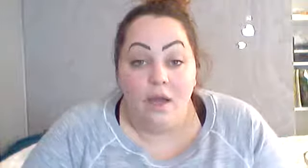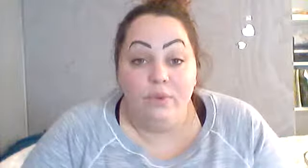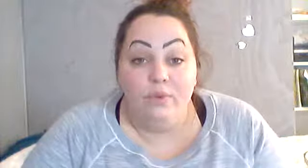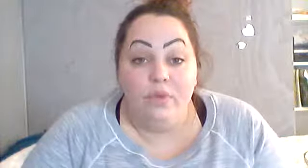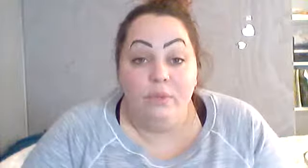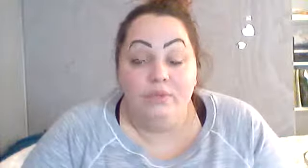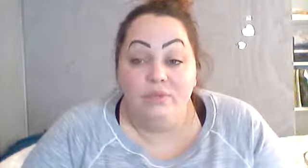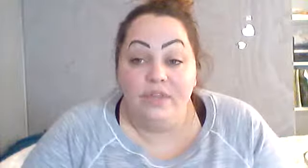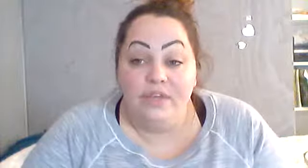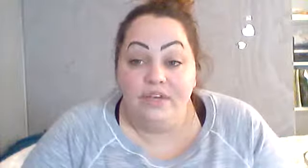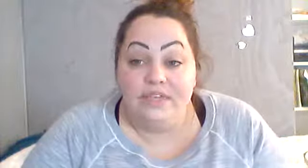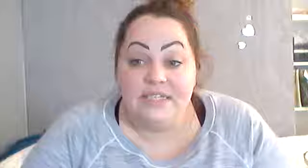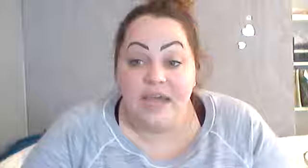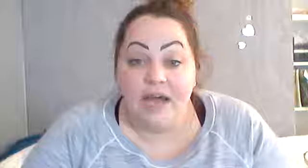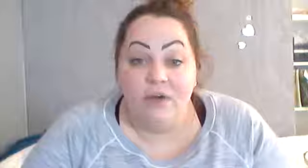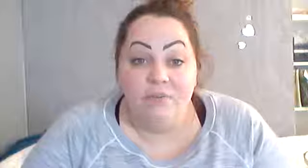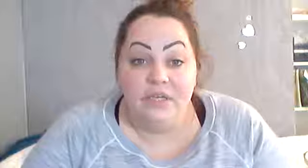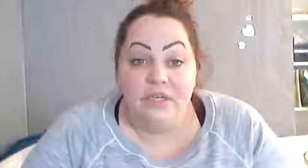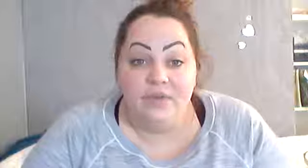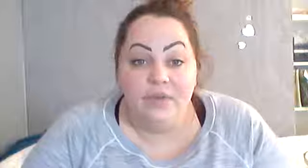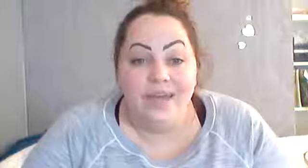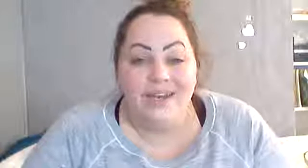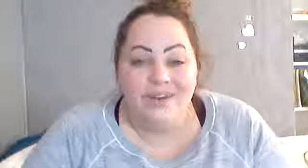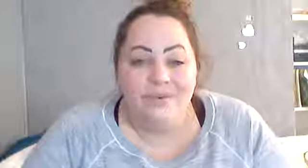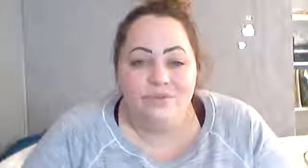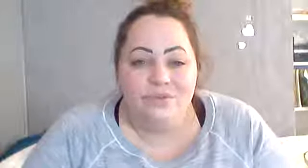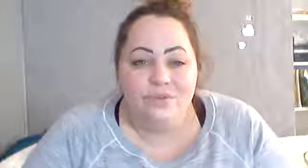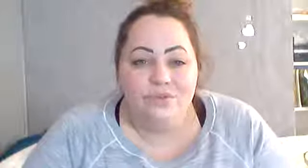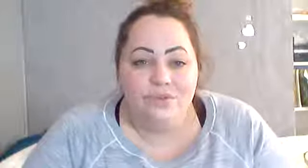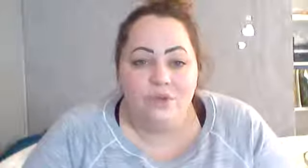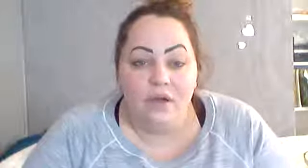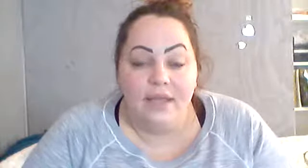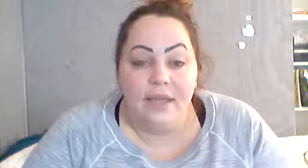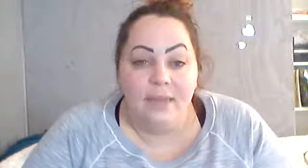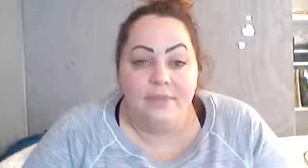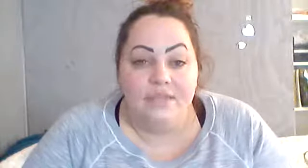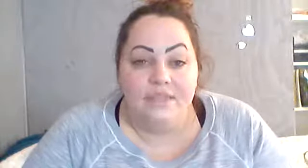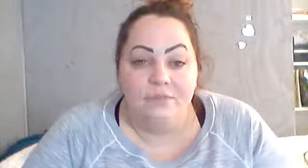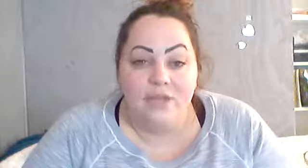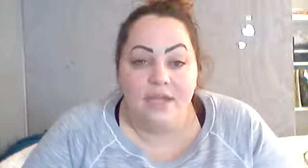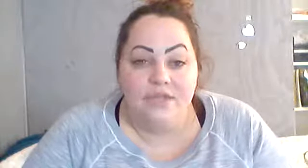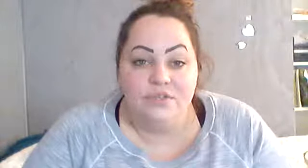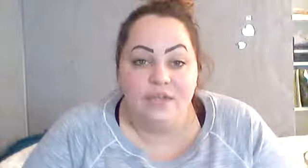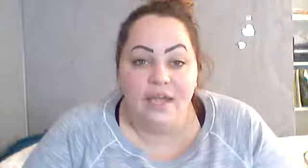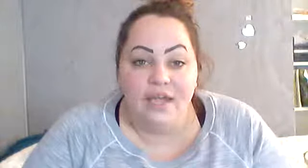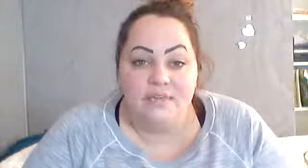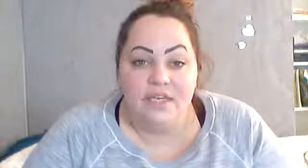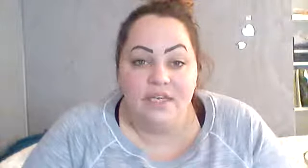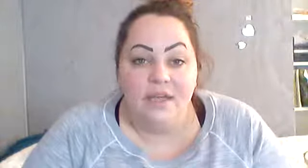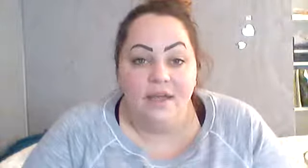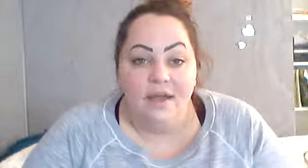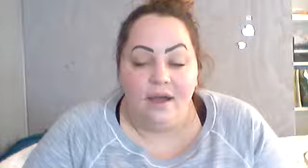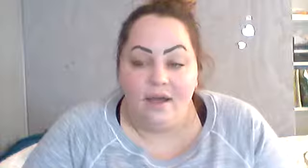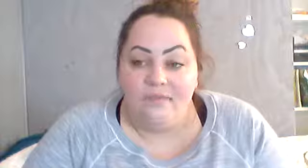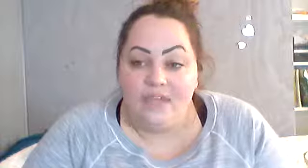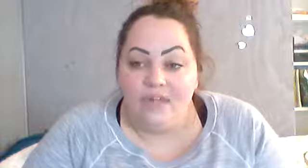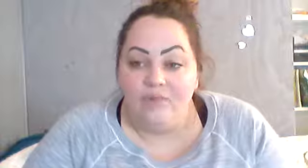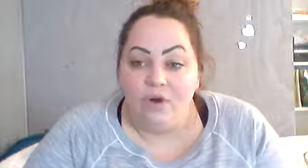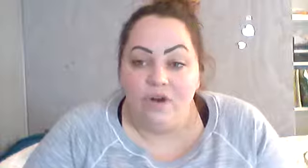We will, before the year is out, be creating our own social on campus. I'm trying to get as many deaf or hard of